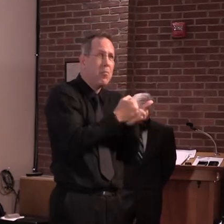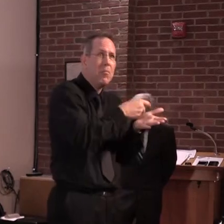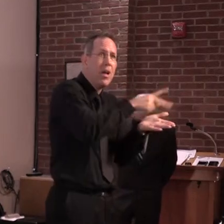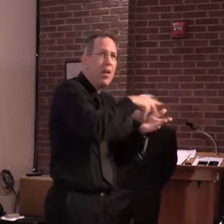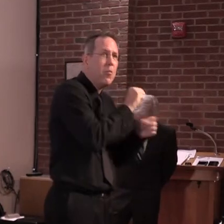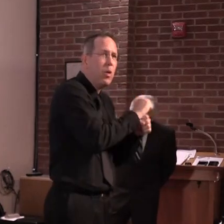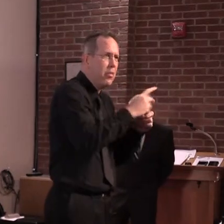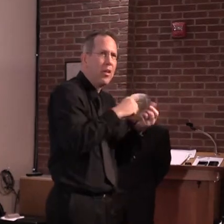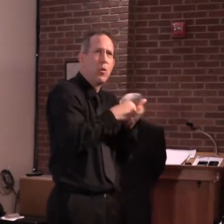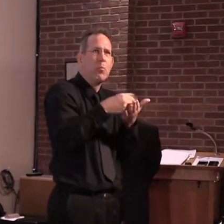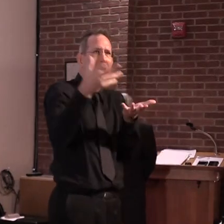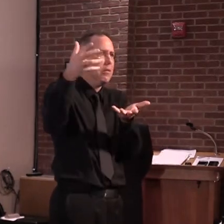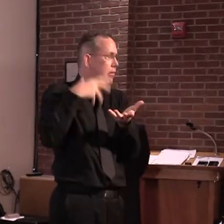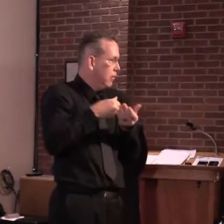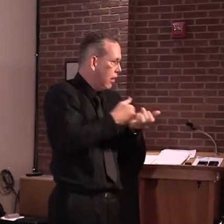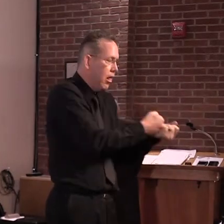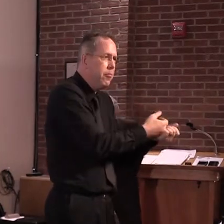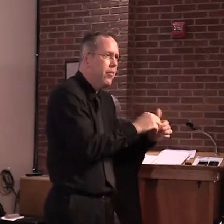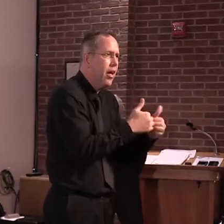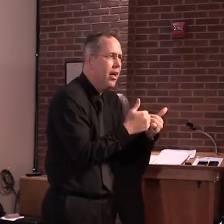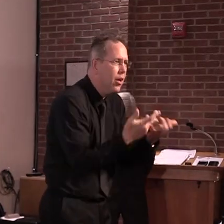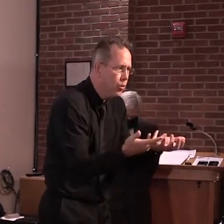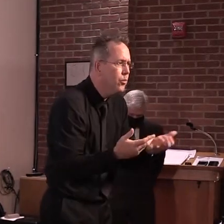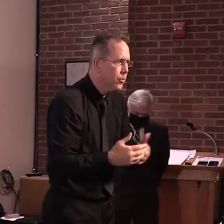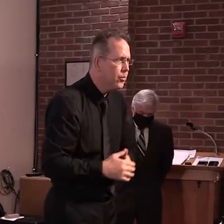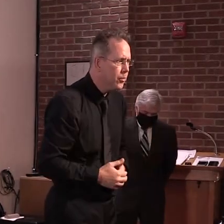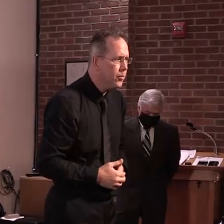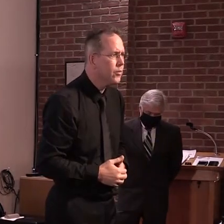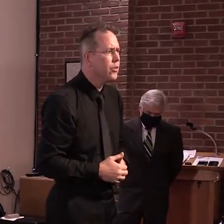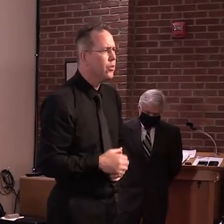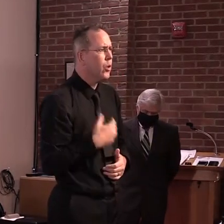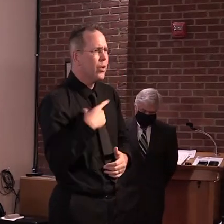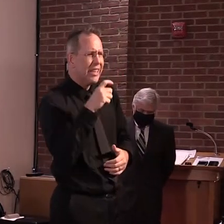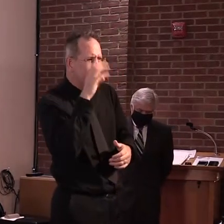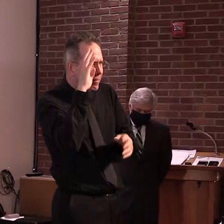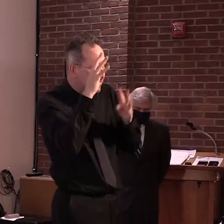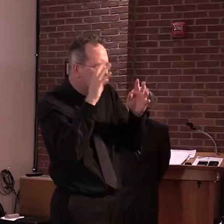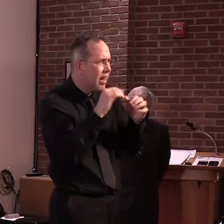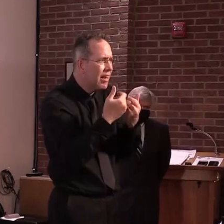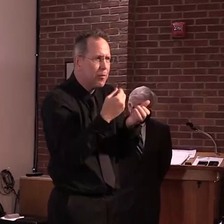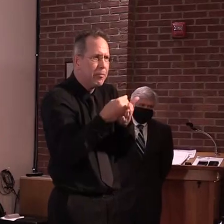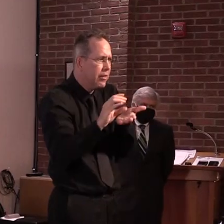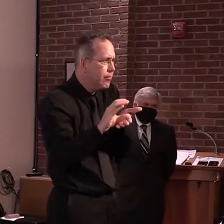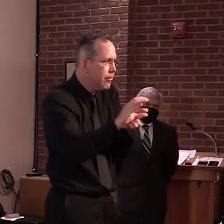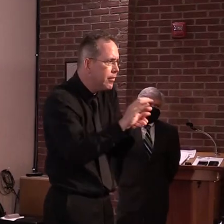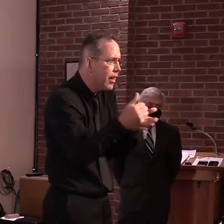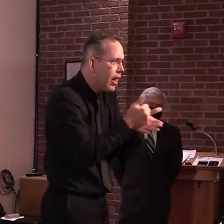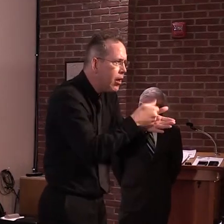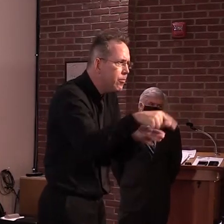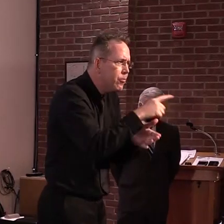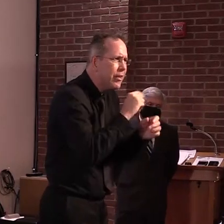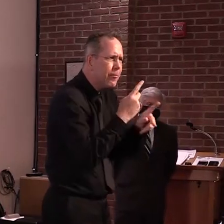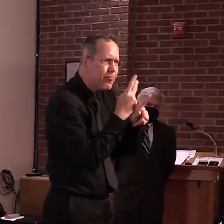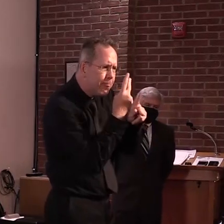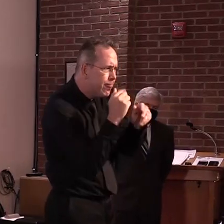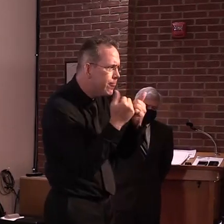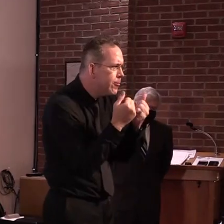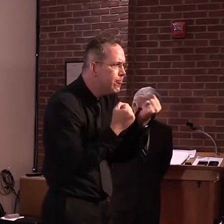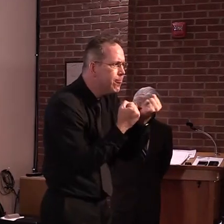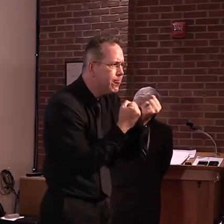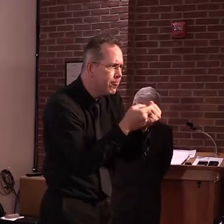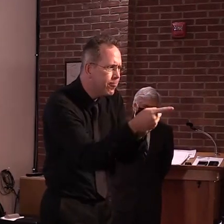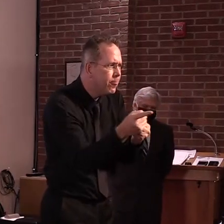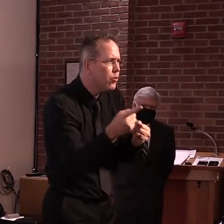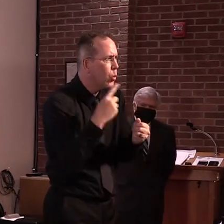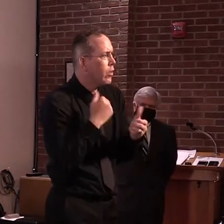using our federal coronavirus relief funds to direct aid to those impacted by COVID-19. The guidance issued